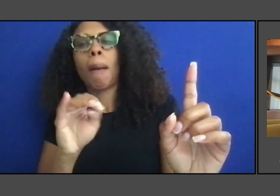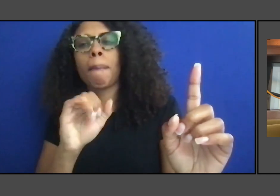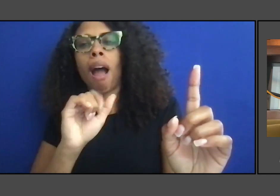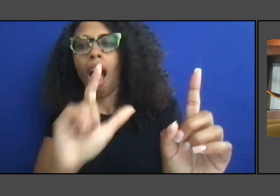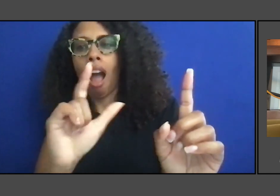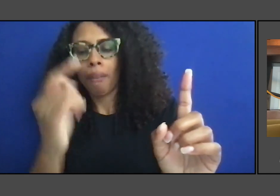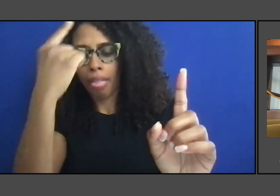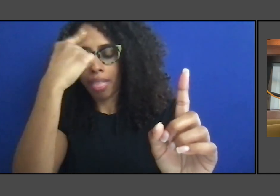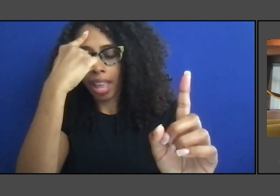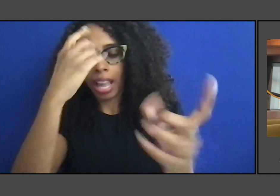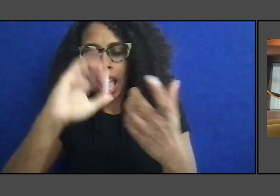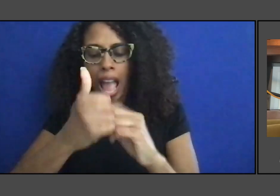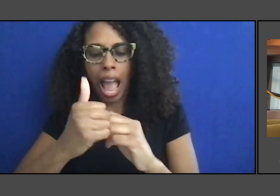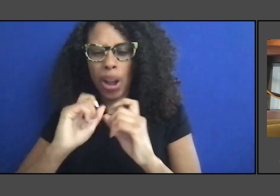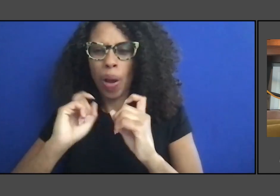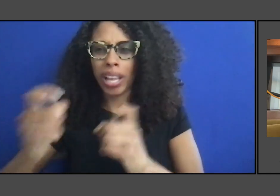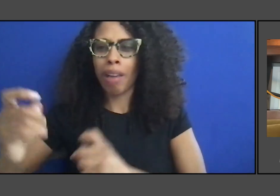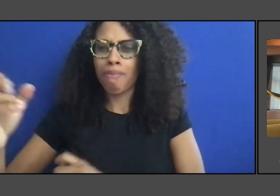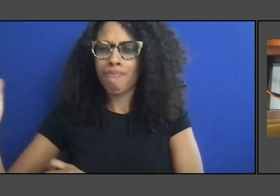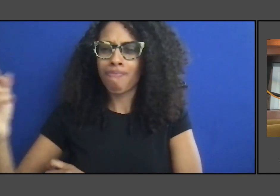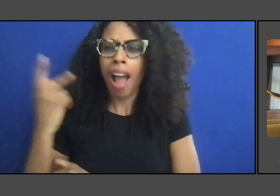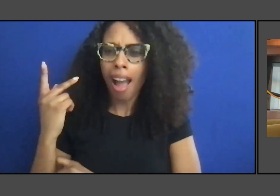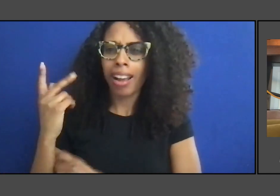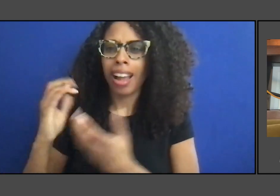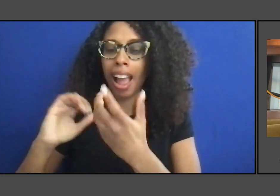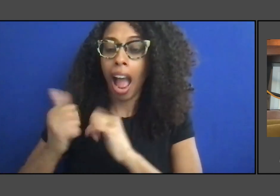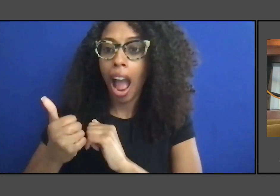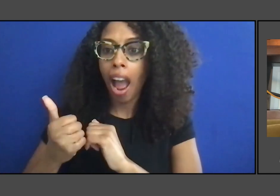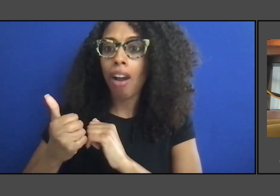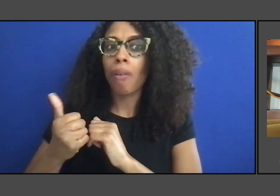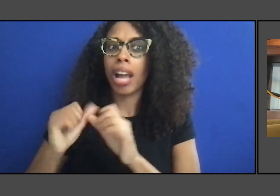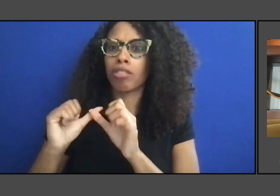to move in that mindset of reciprocity.